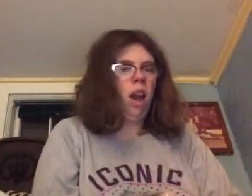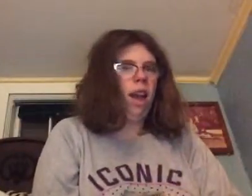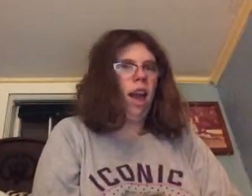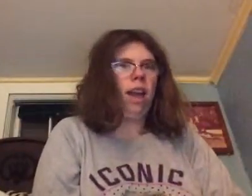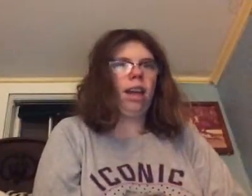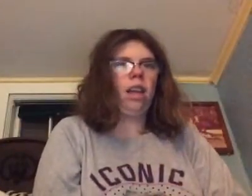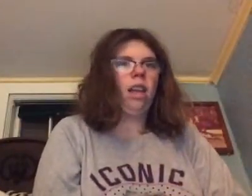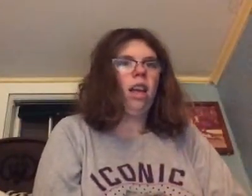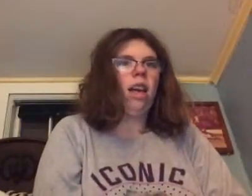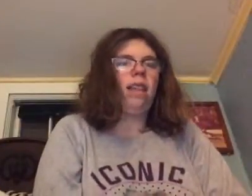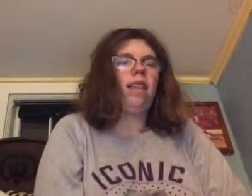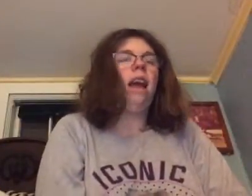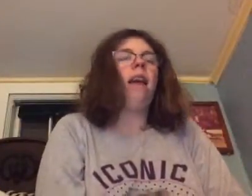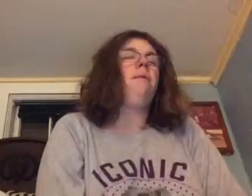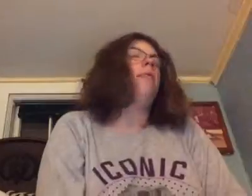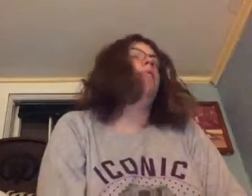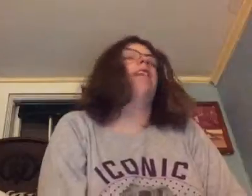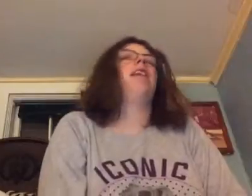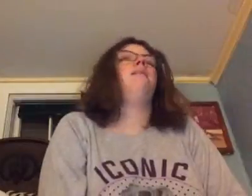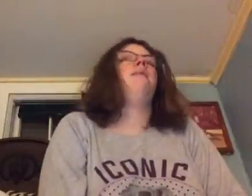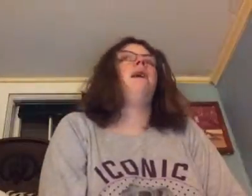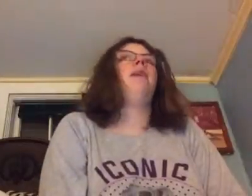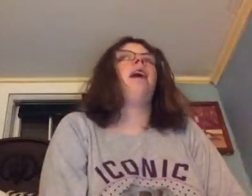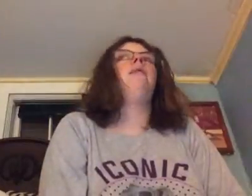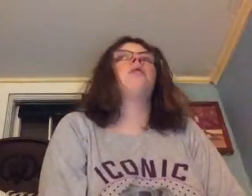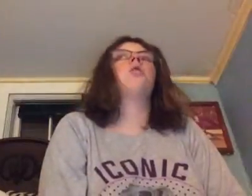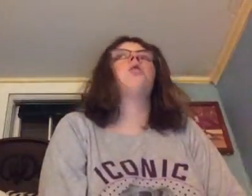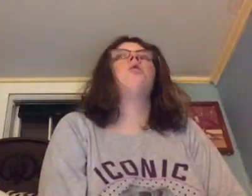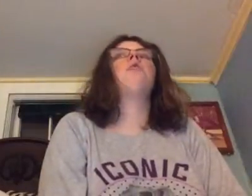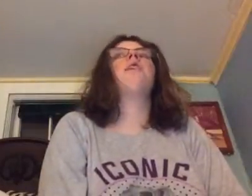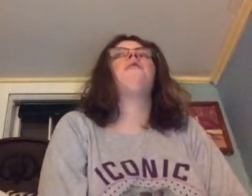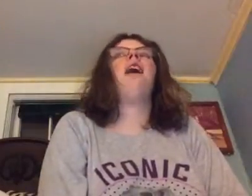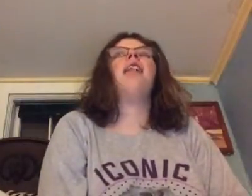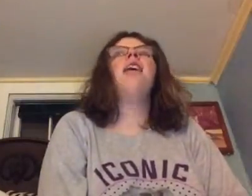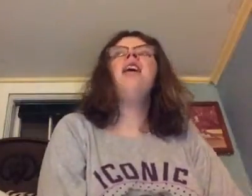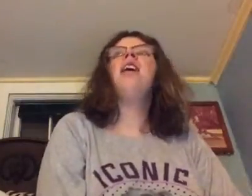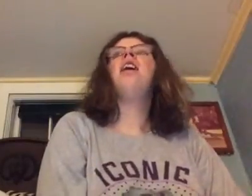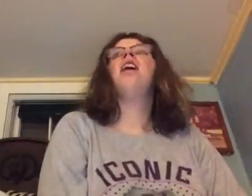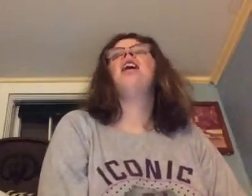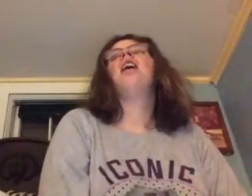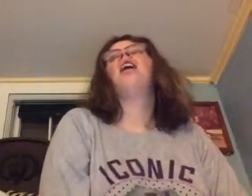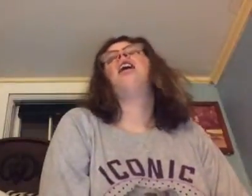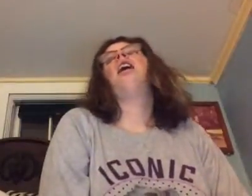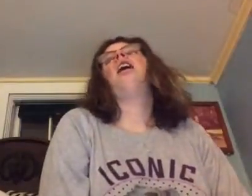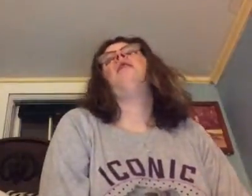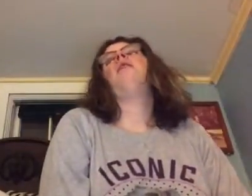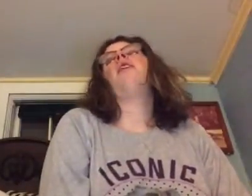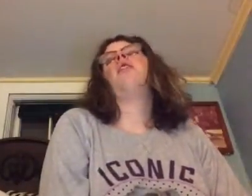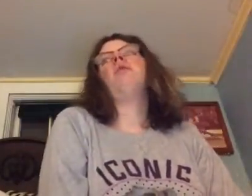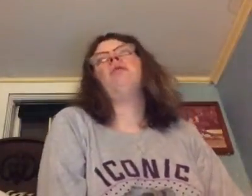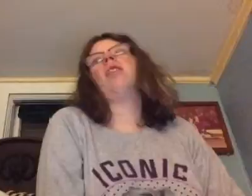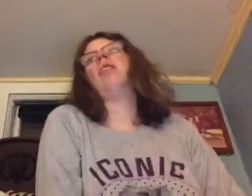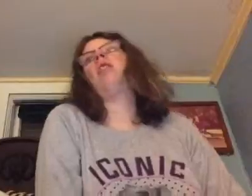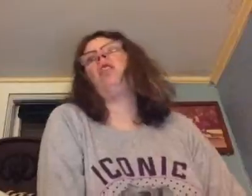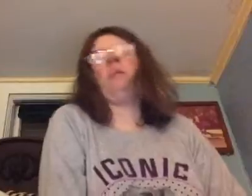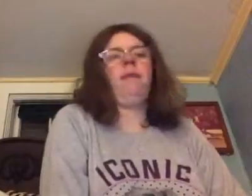and it wasn't intended to be that way. I was just losing a friend that she was starting to make